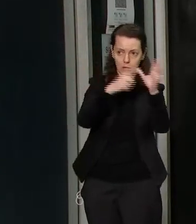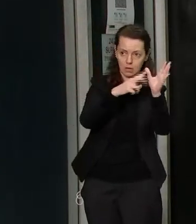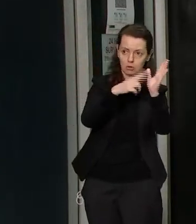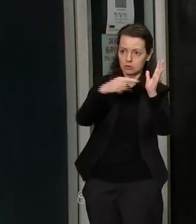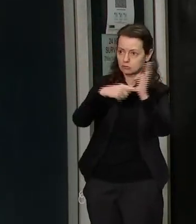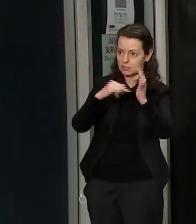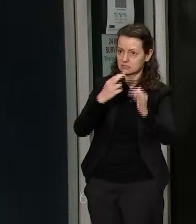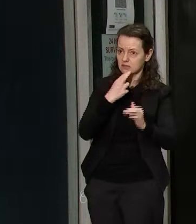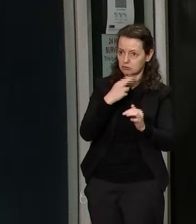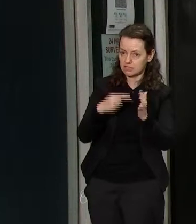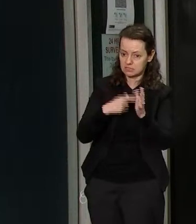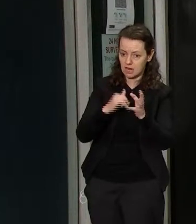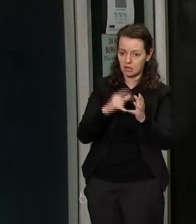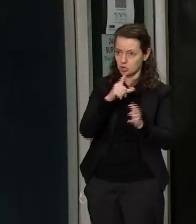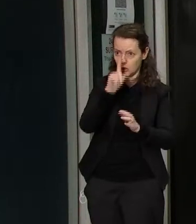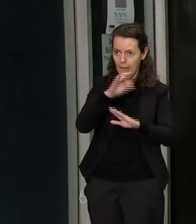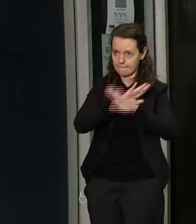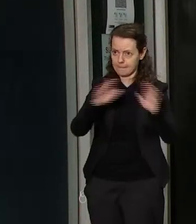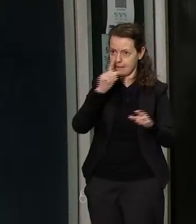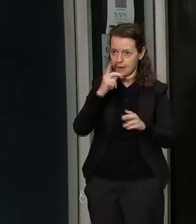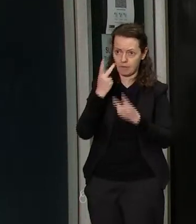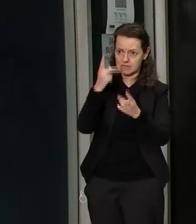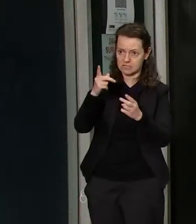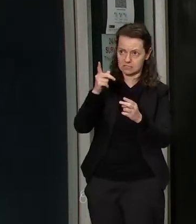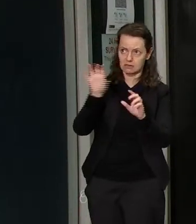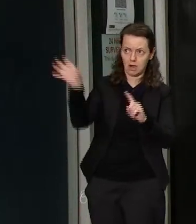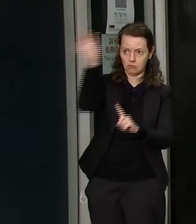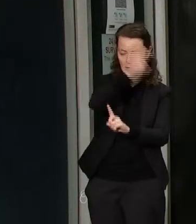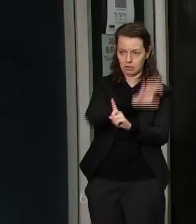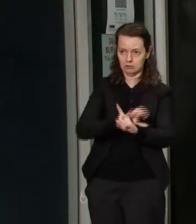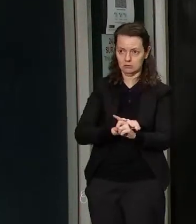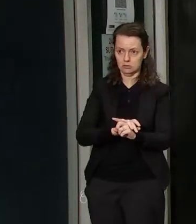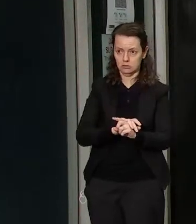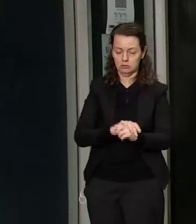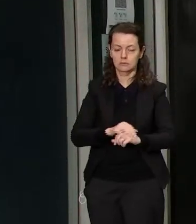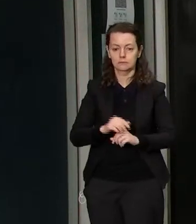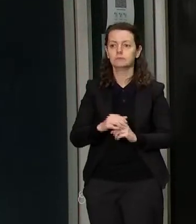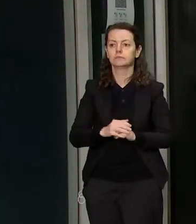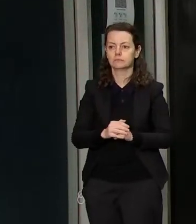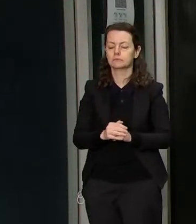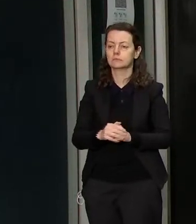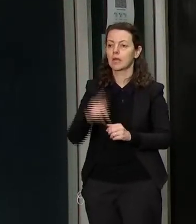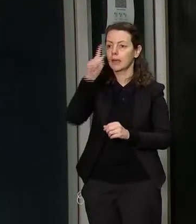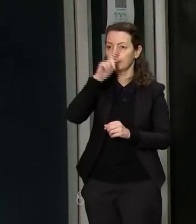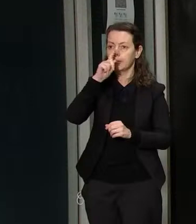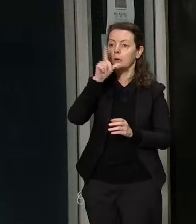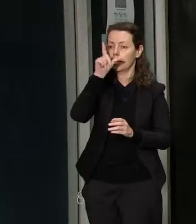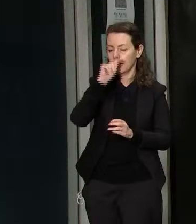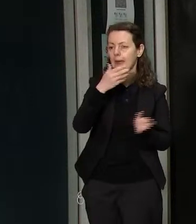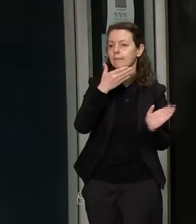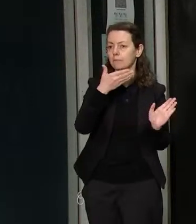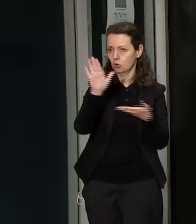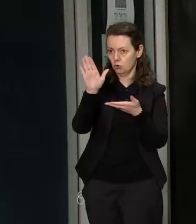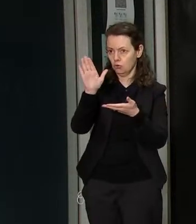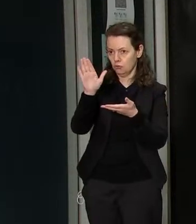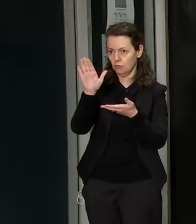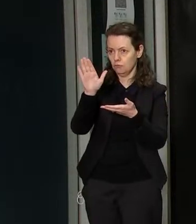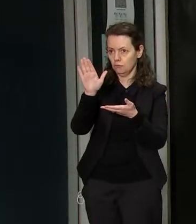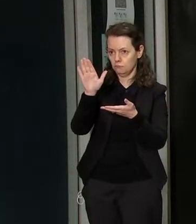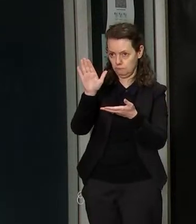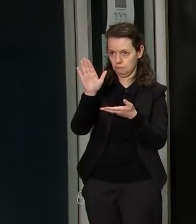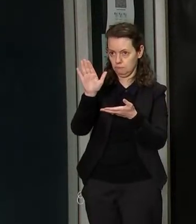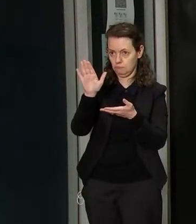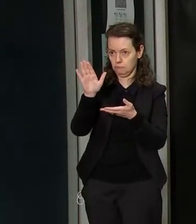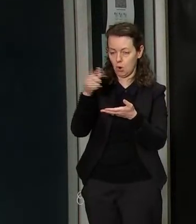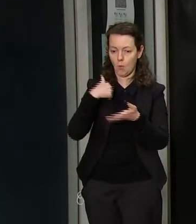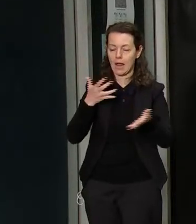Melburnians? Well, as I spoke to yesterday, relocation, for example, is not a contravention